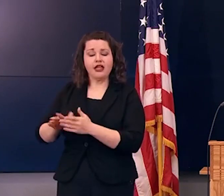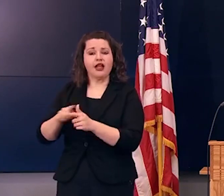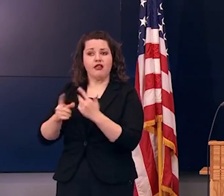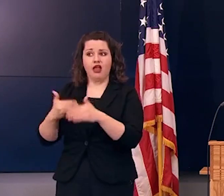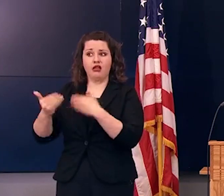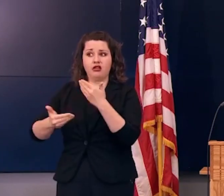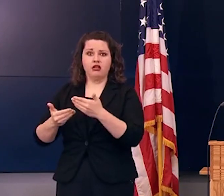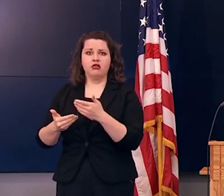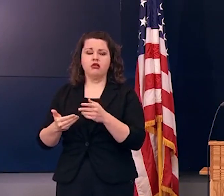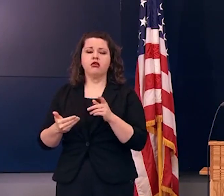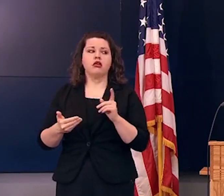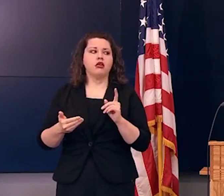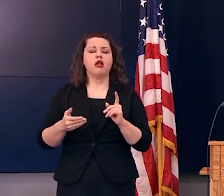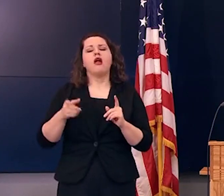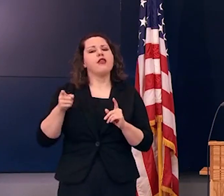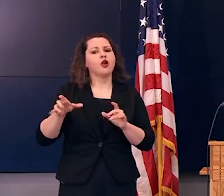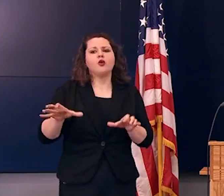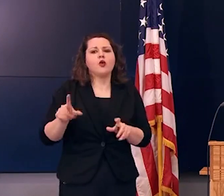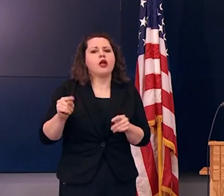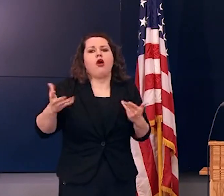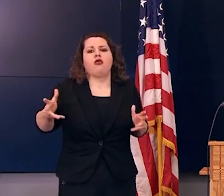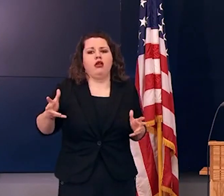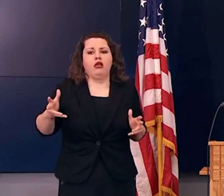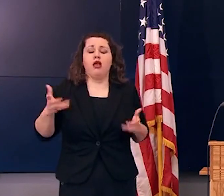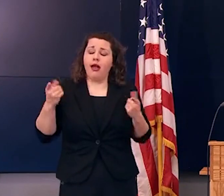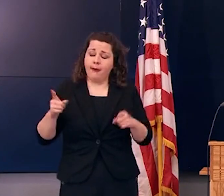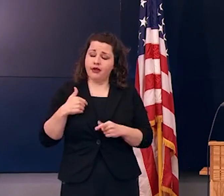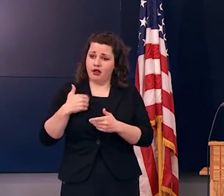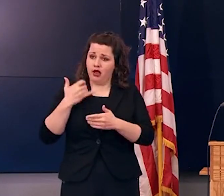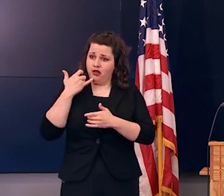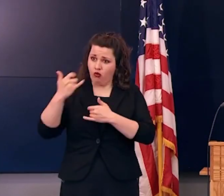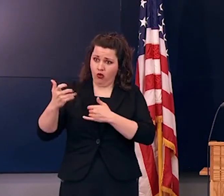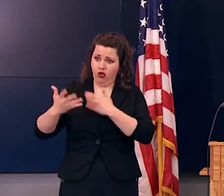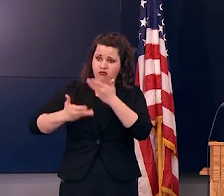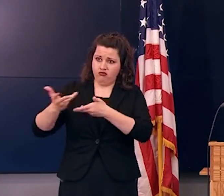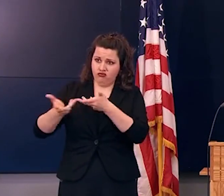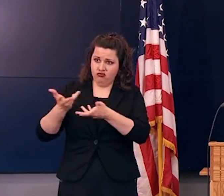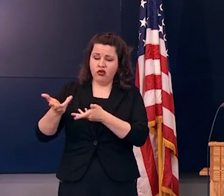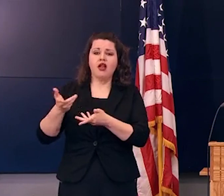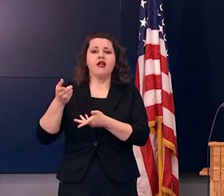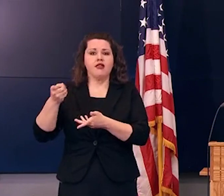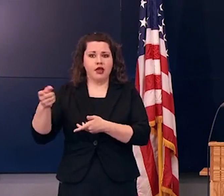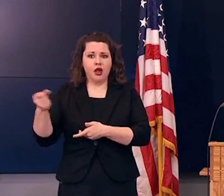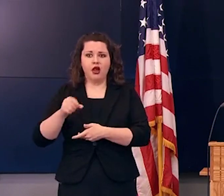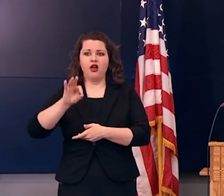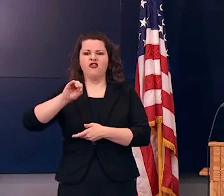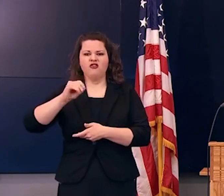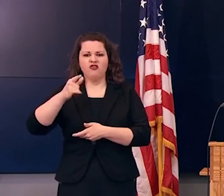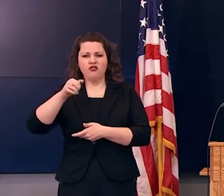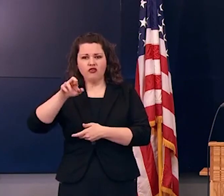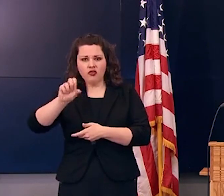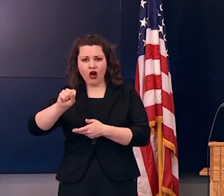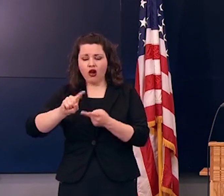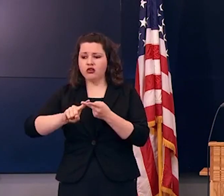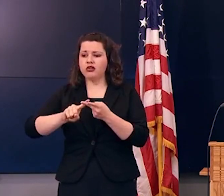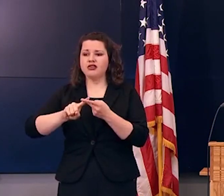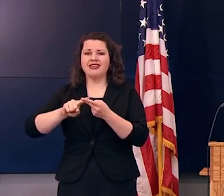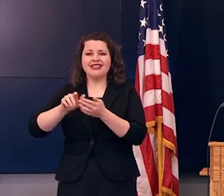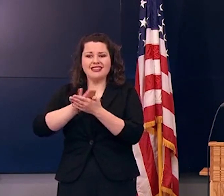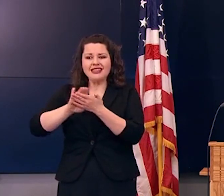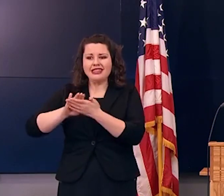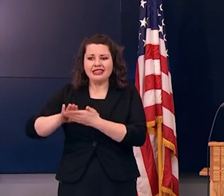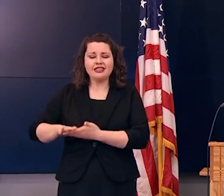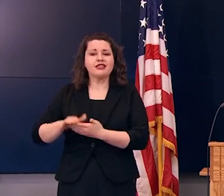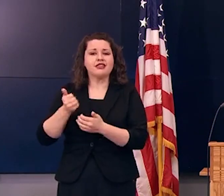to protect them? They are doing that. So in my conversations and talking with them, they are bringing foggers in, they are doing disinfecting